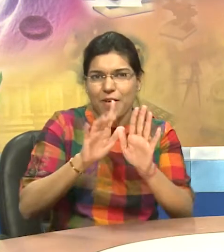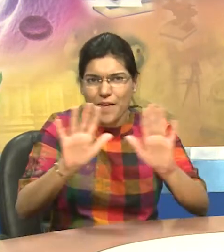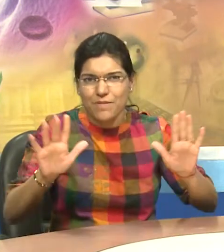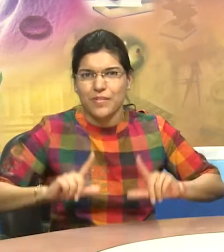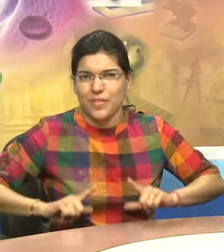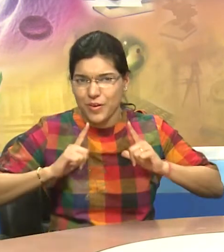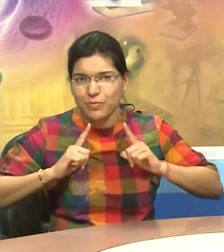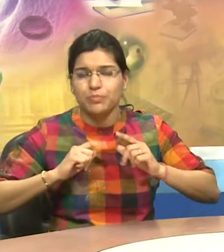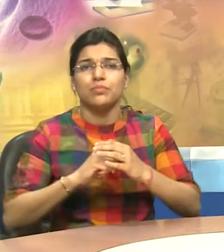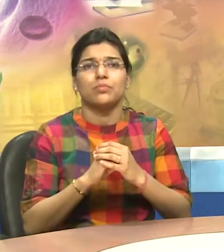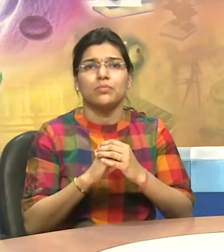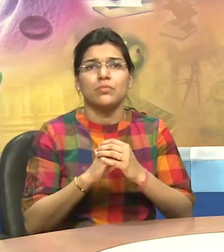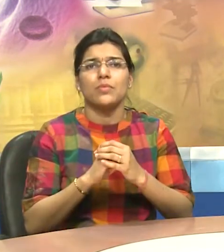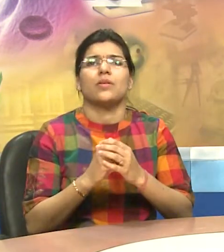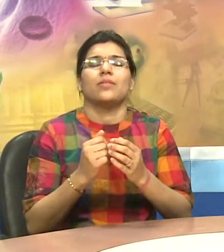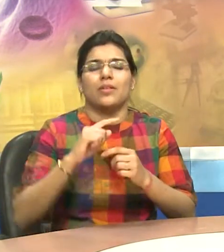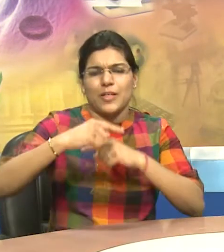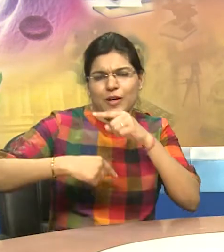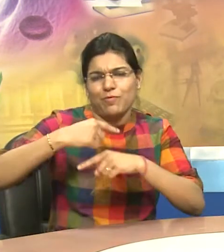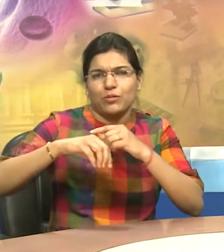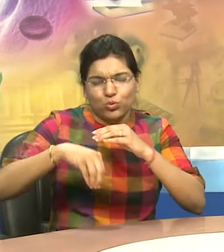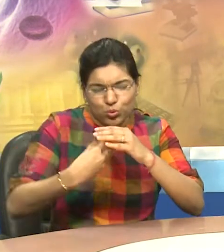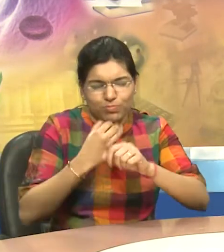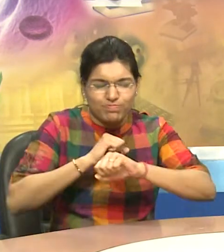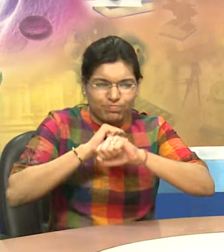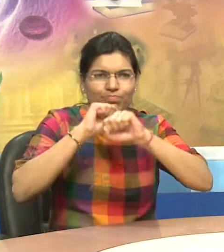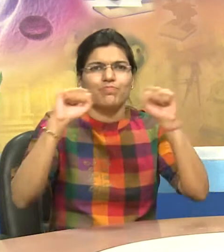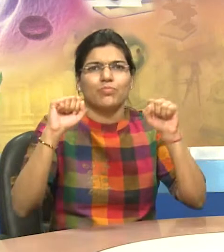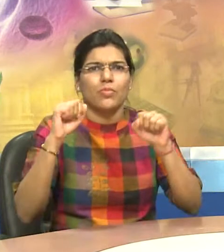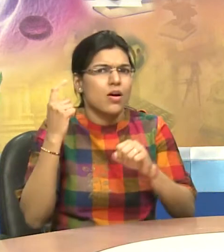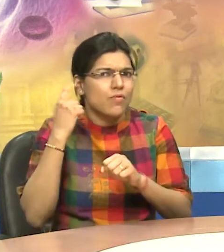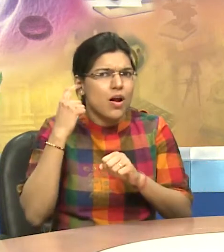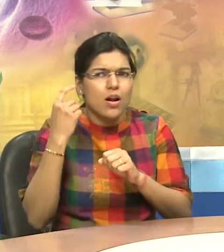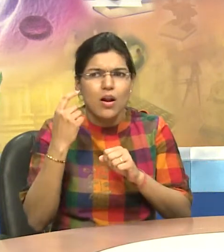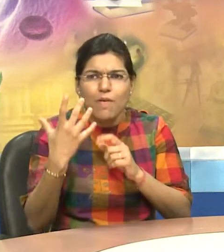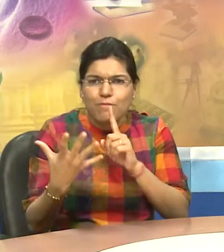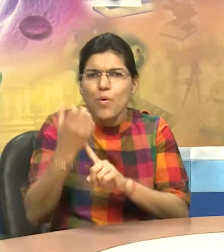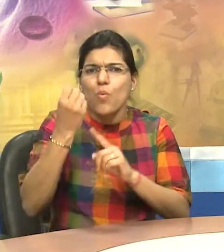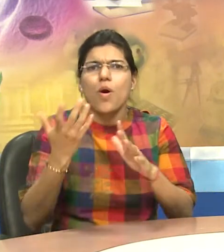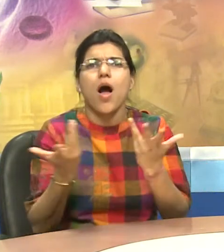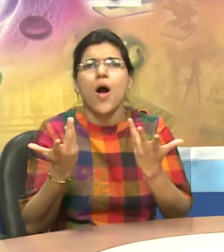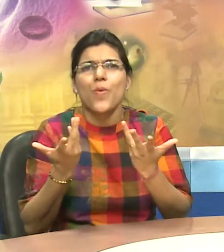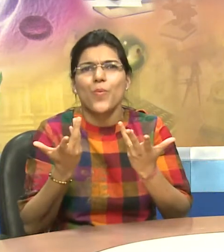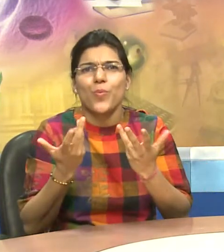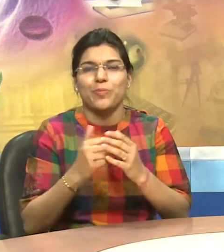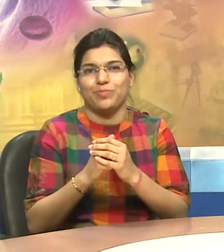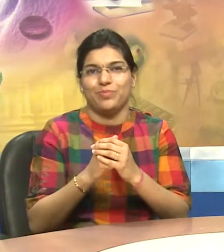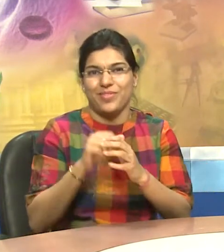You all know persons who live in village, when they woke up in the morning, what they